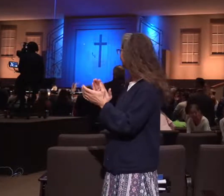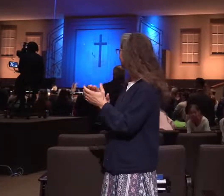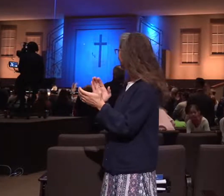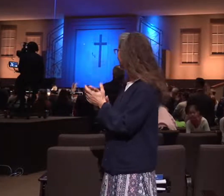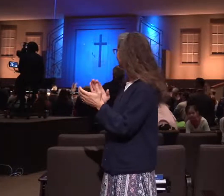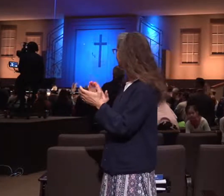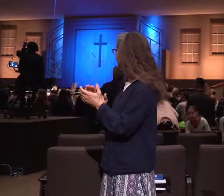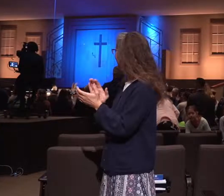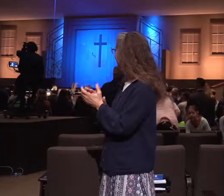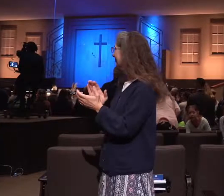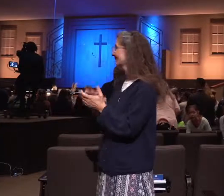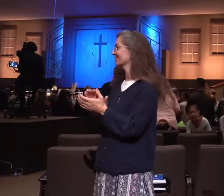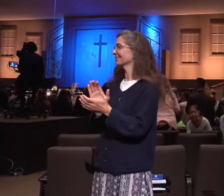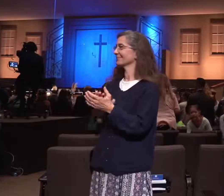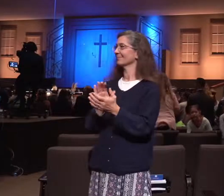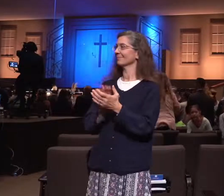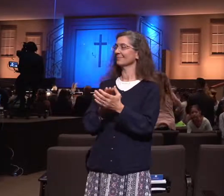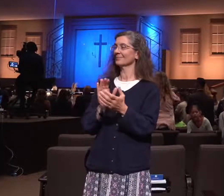and stand.